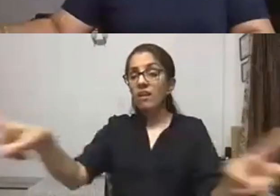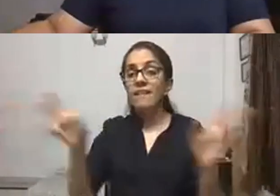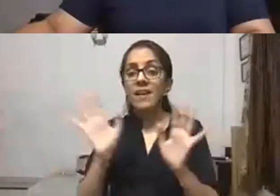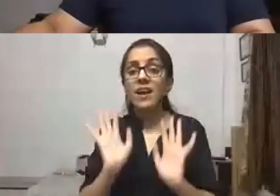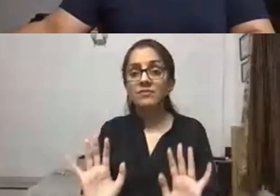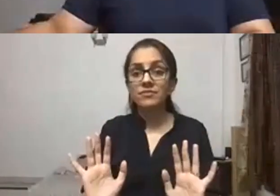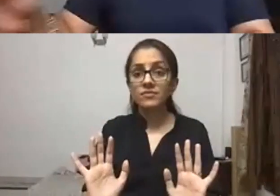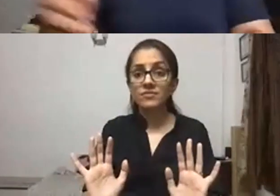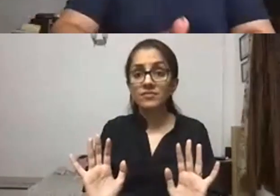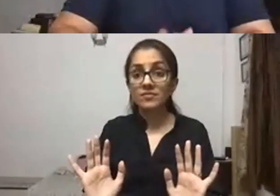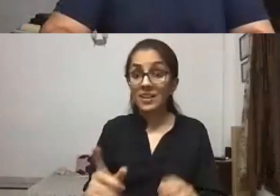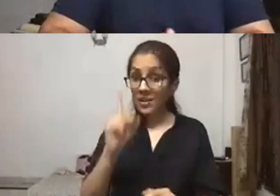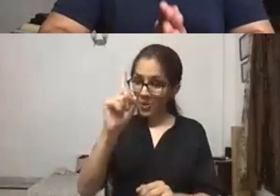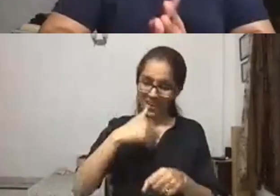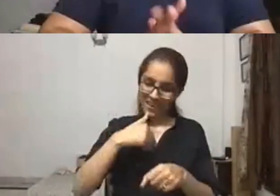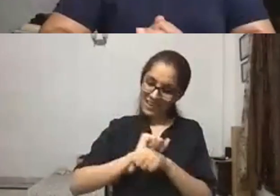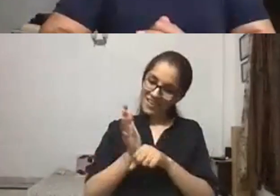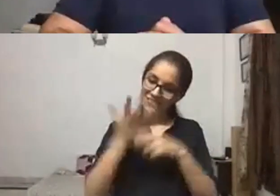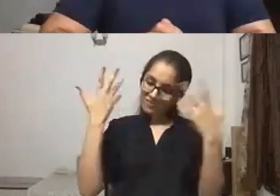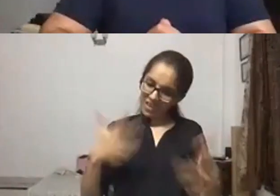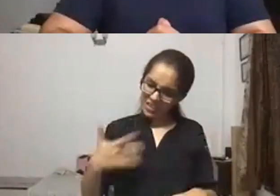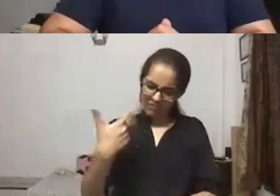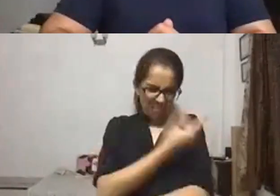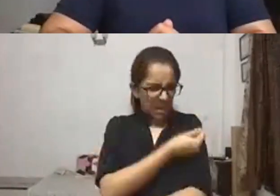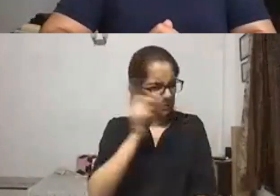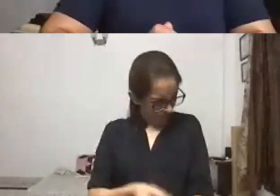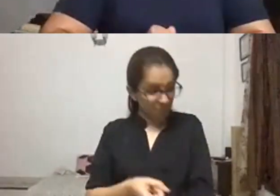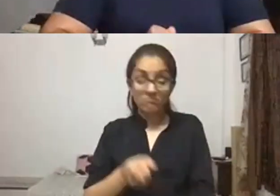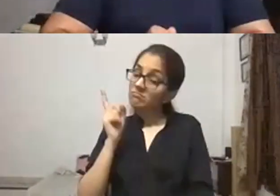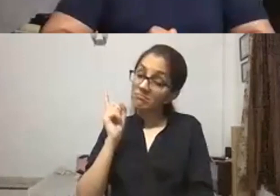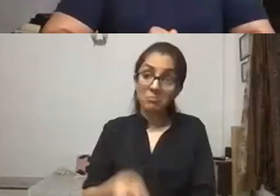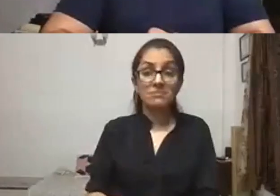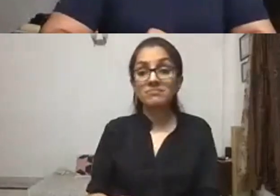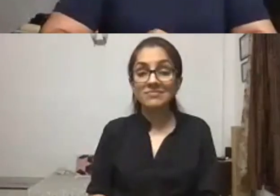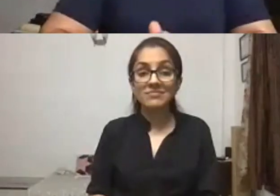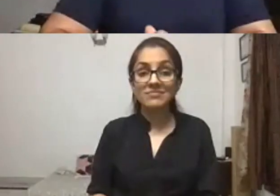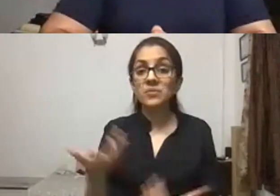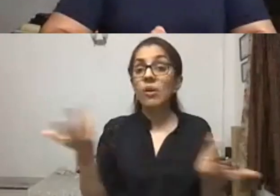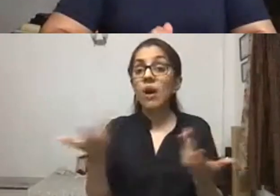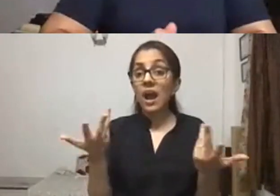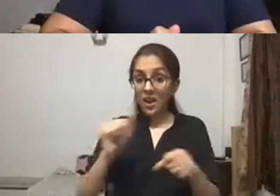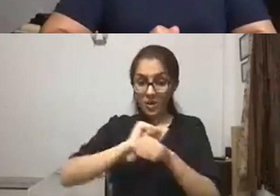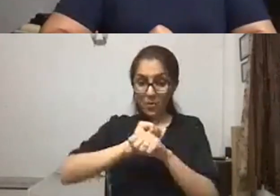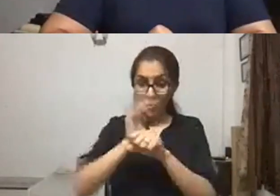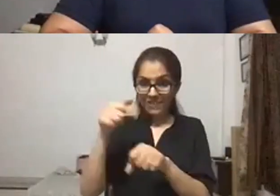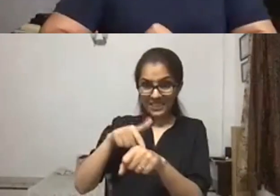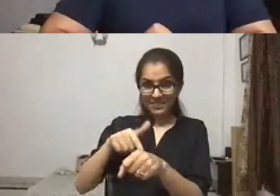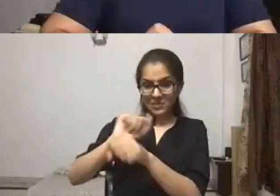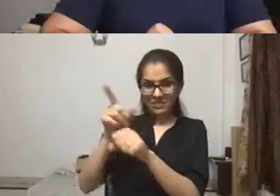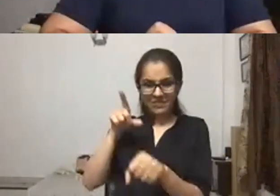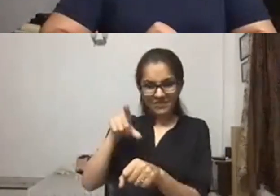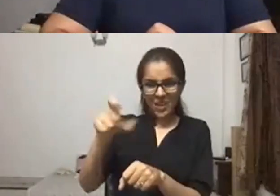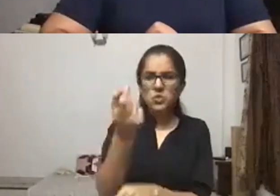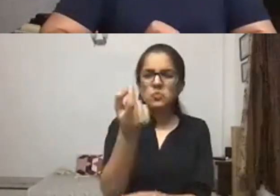the question that even if you have COVID, why do you require vaccination? Because sometimes what happens with COVID is if you had a